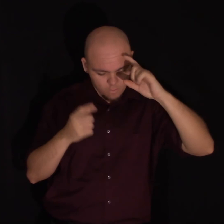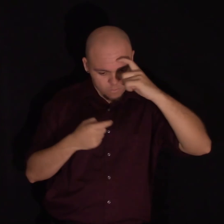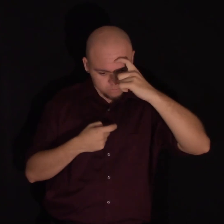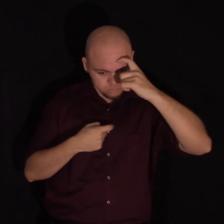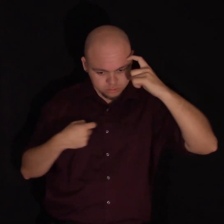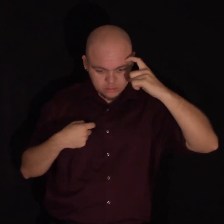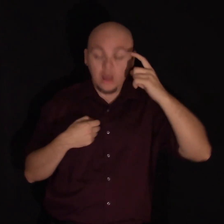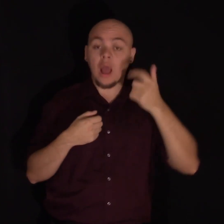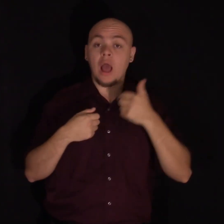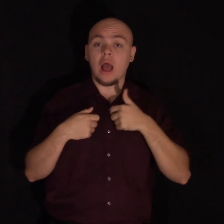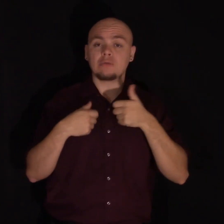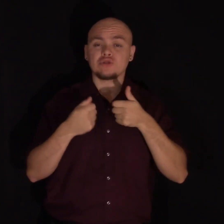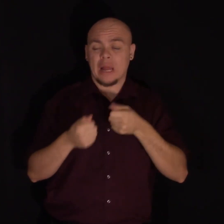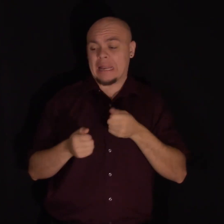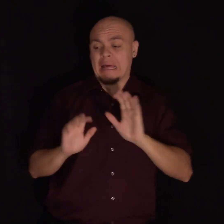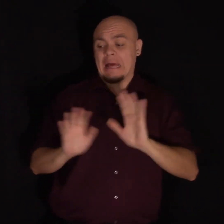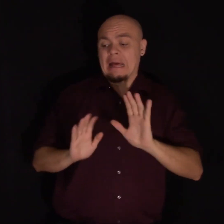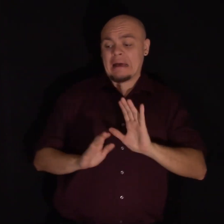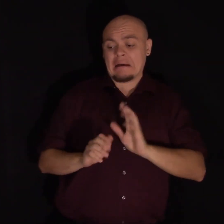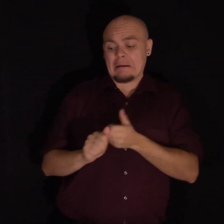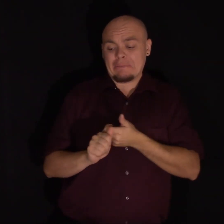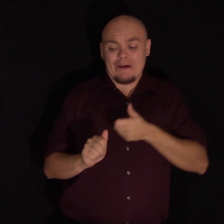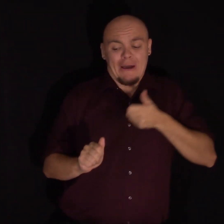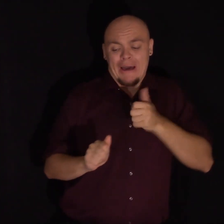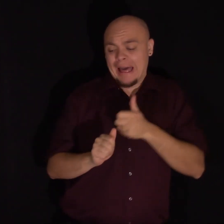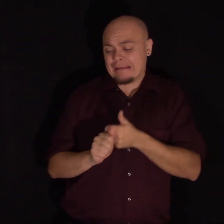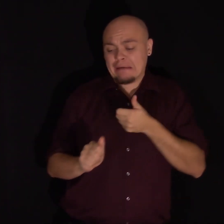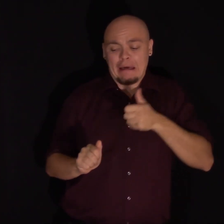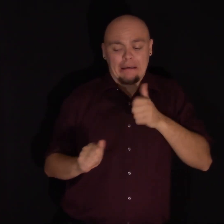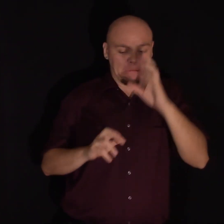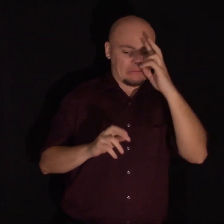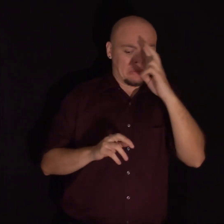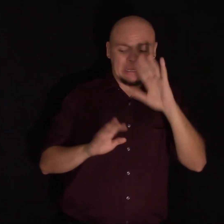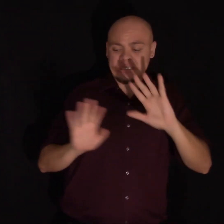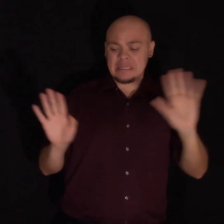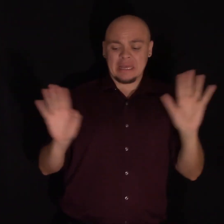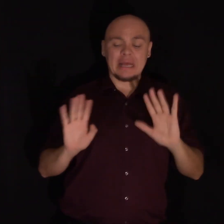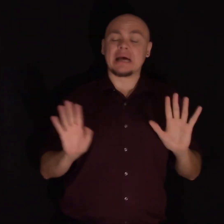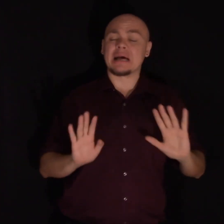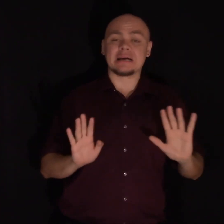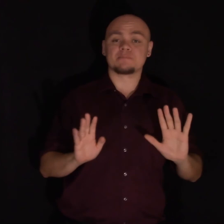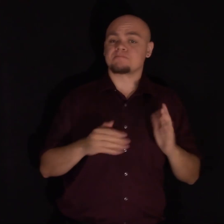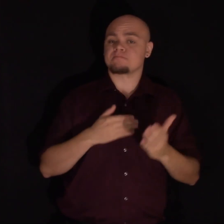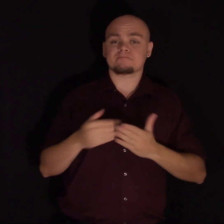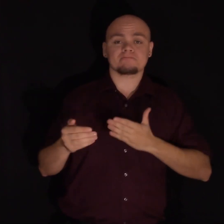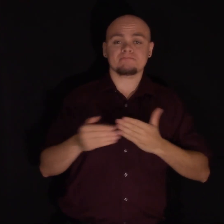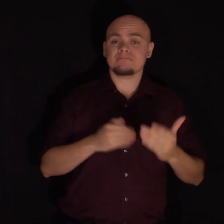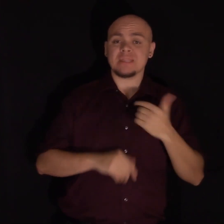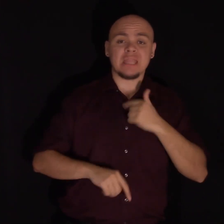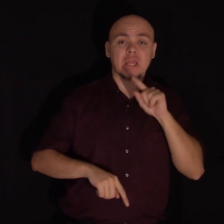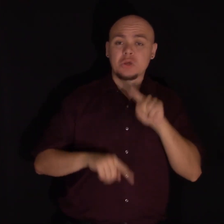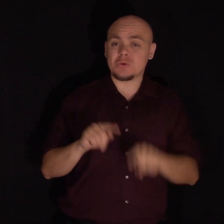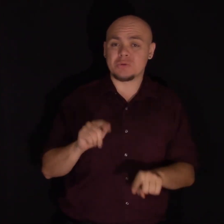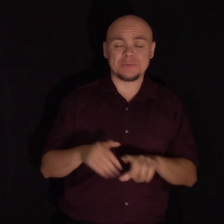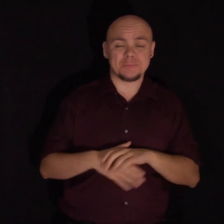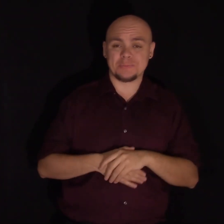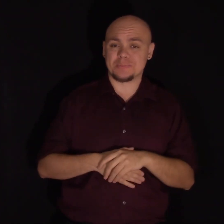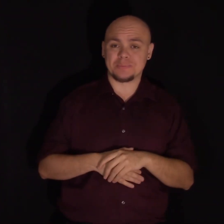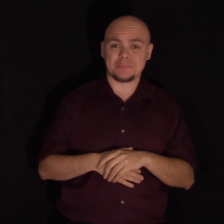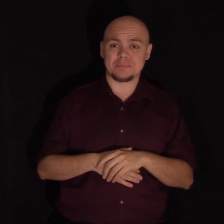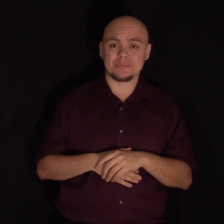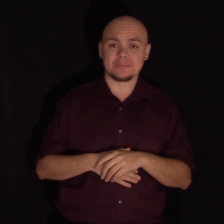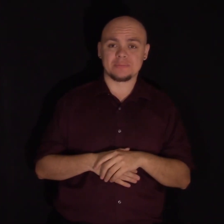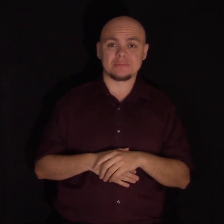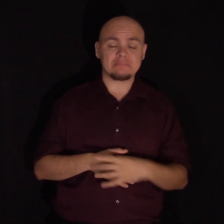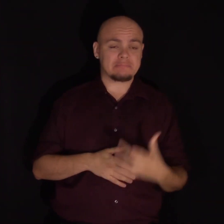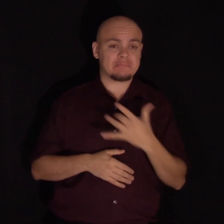I tried to calm myself down or reason my way out of it, I couldn't do it. It felt